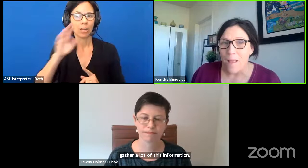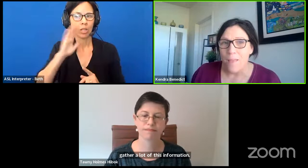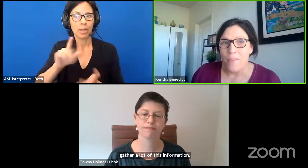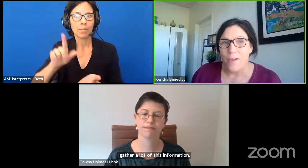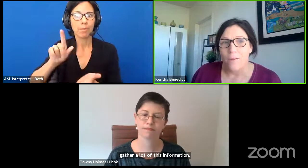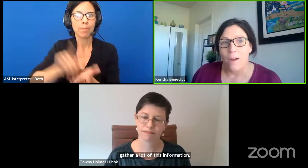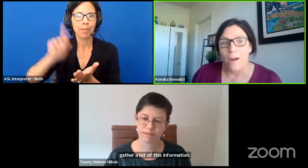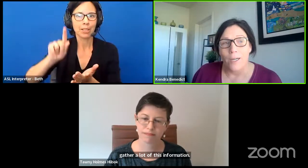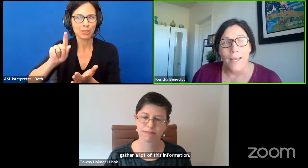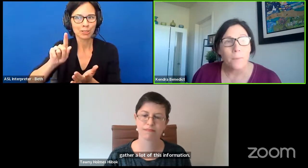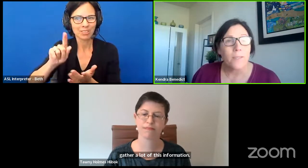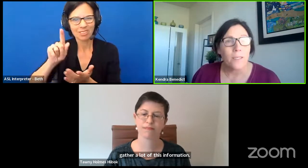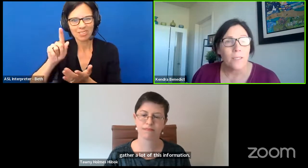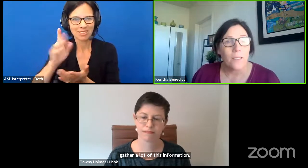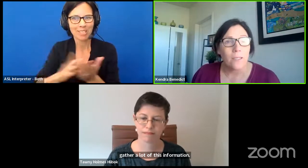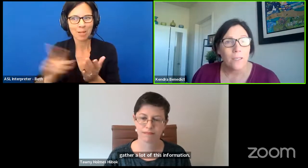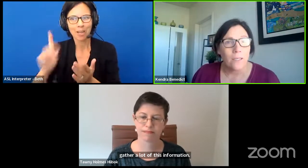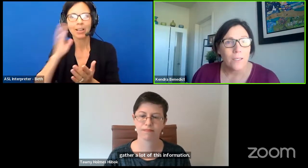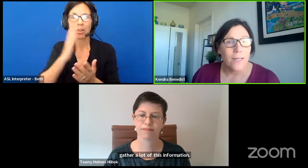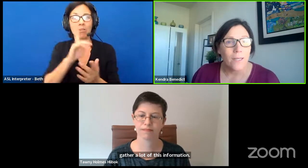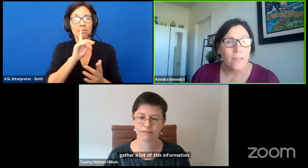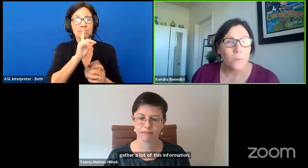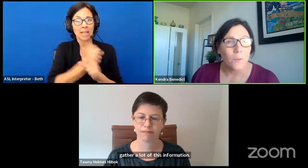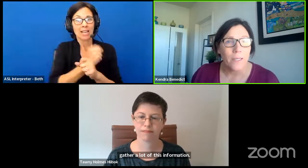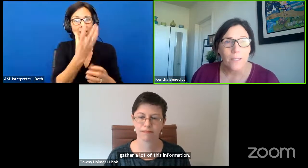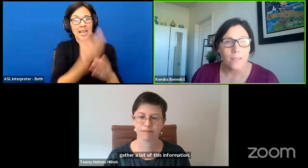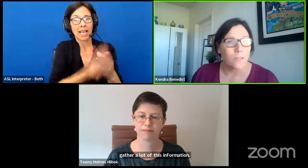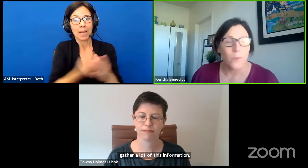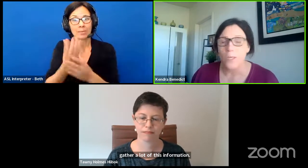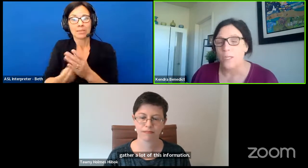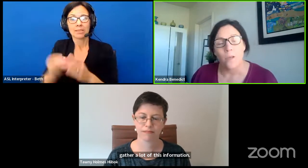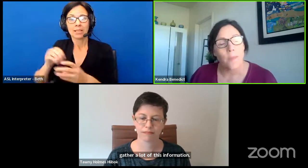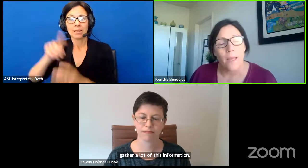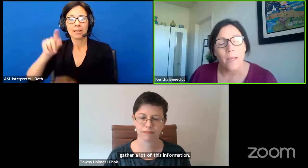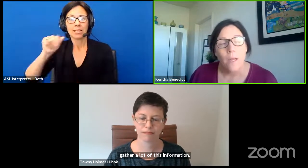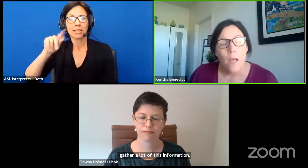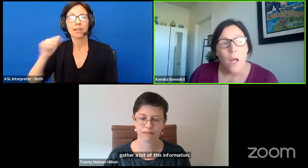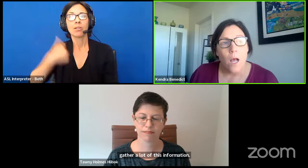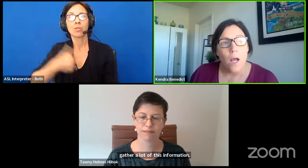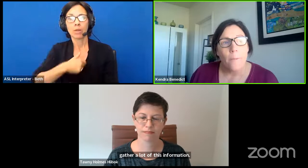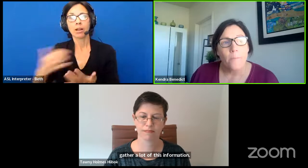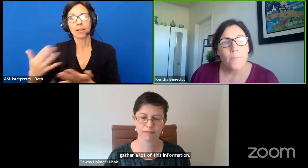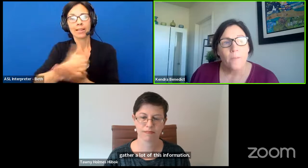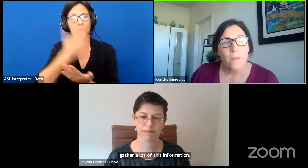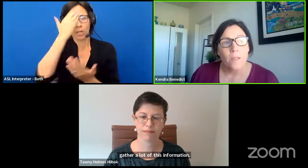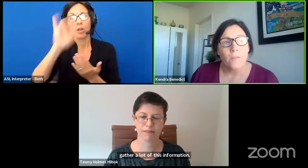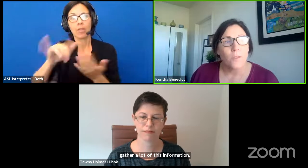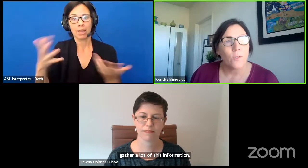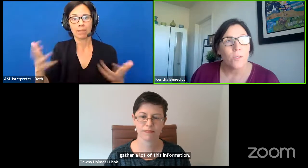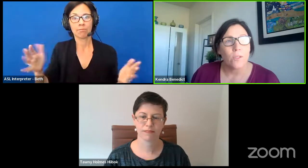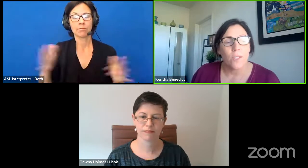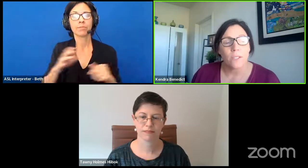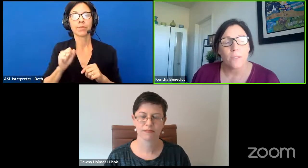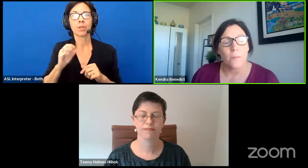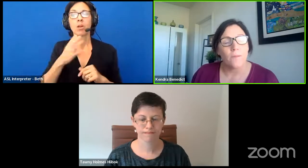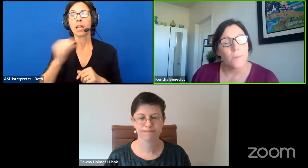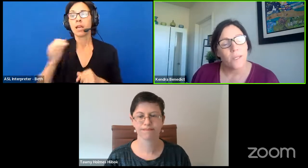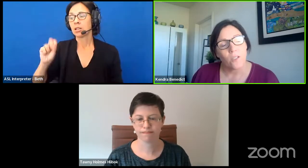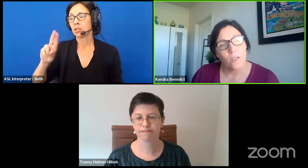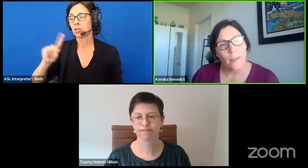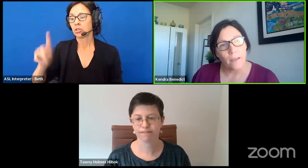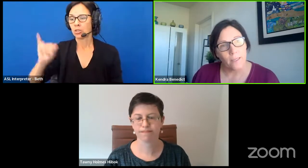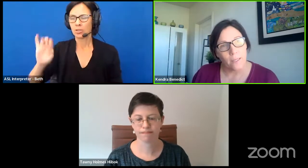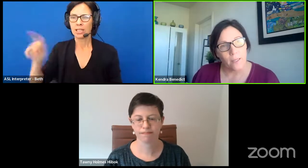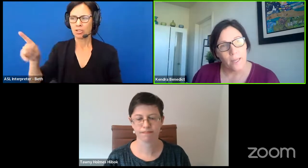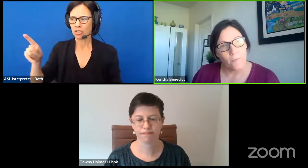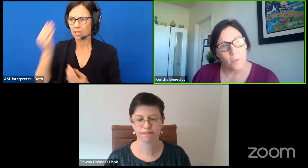somewhere. There are gaps in the data that we'll be collecting. We already know that. Even Susie shared some